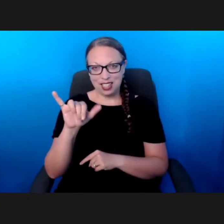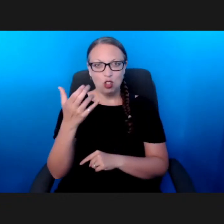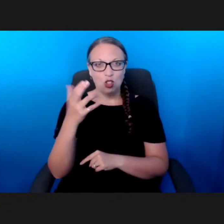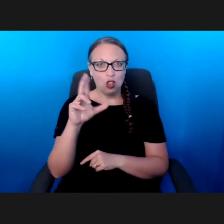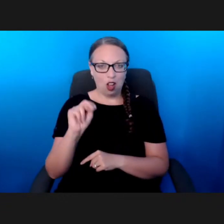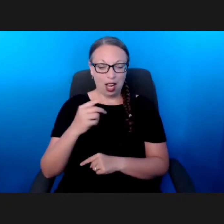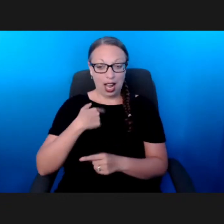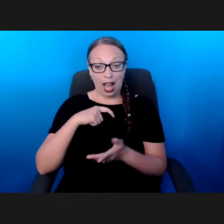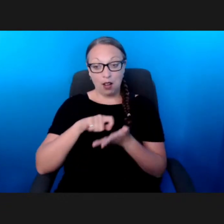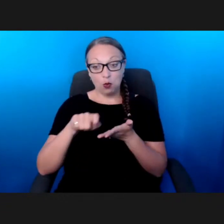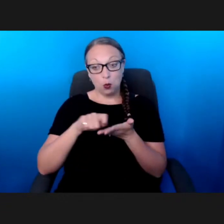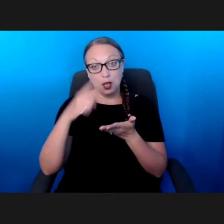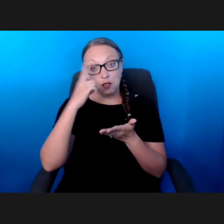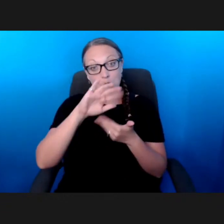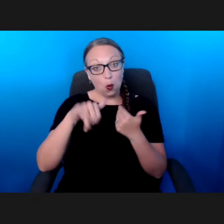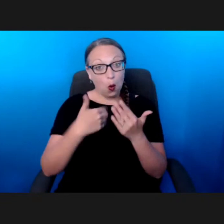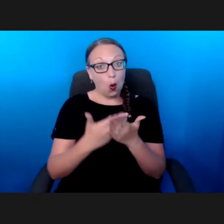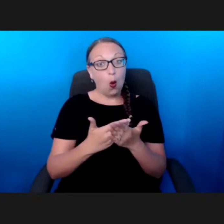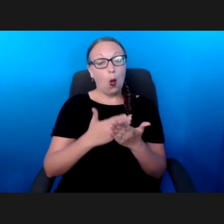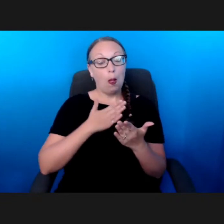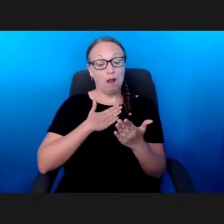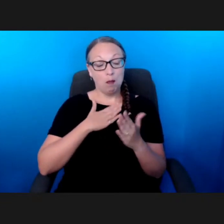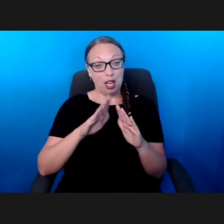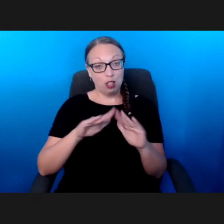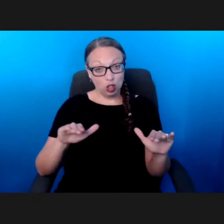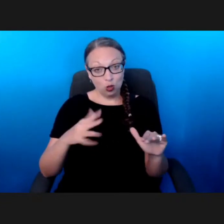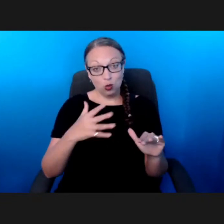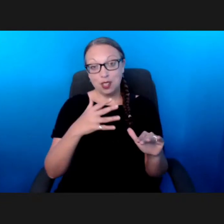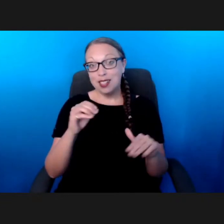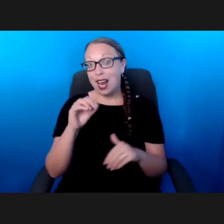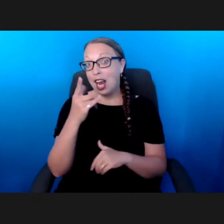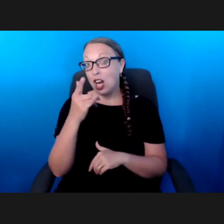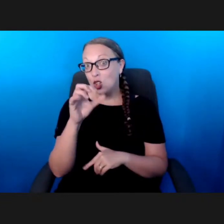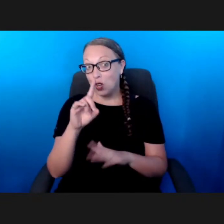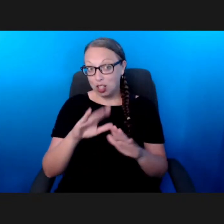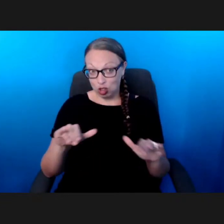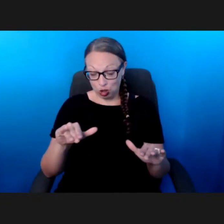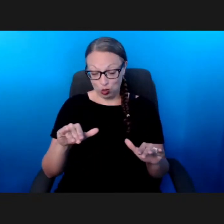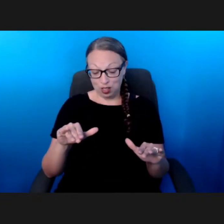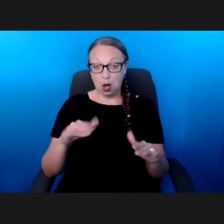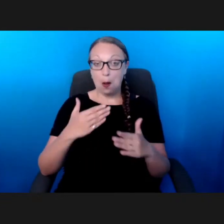of my children and grandchildren birth songs. And this is my